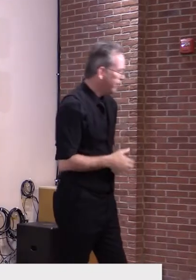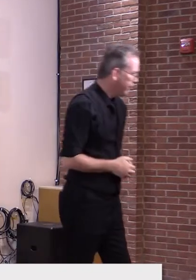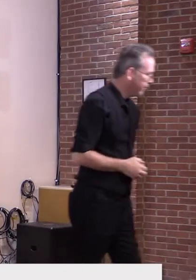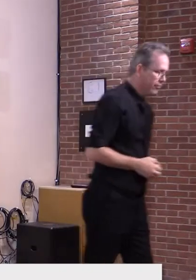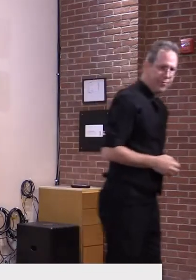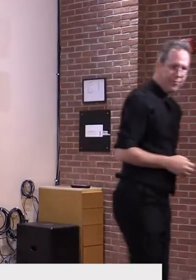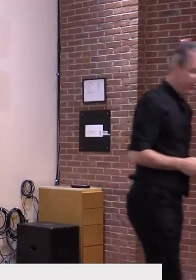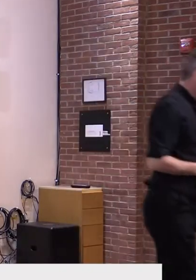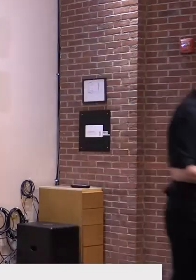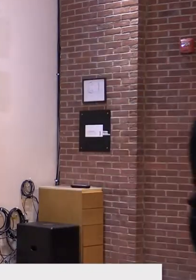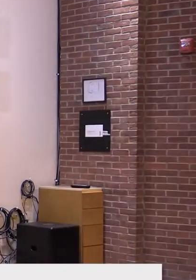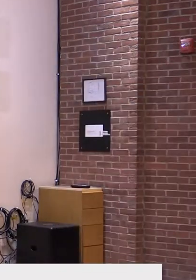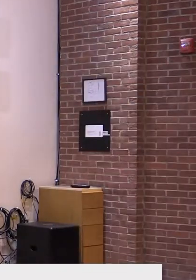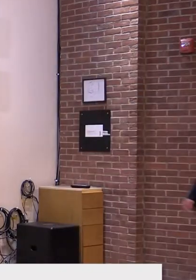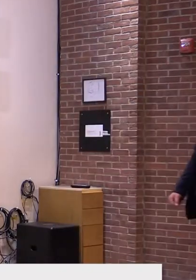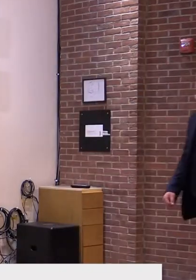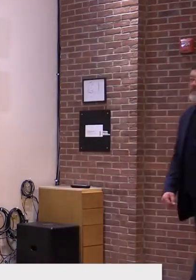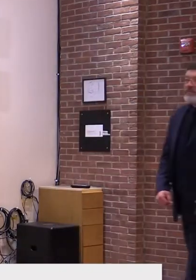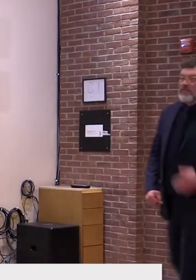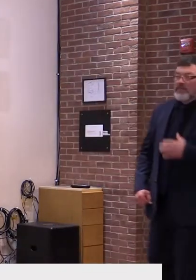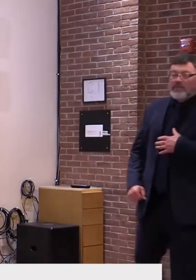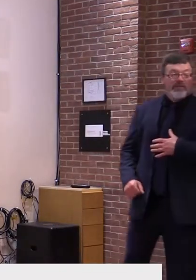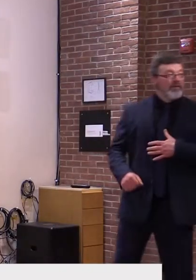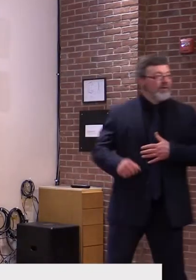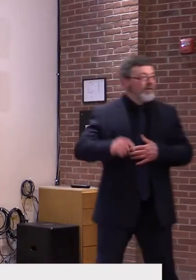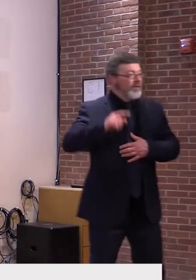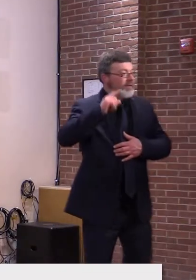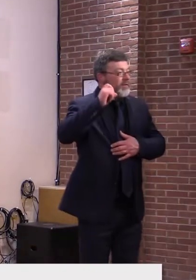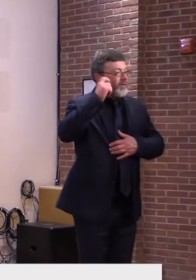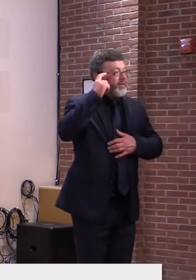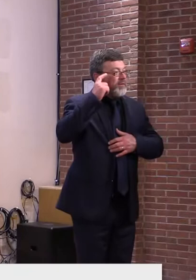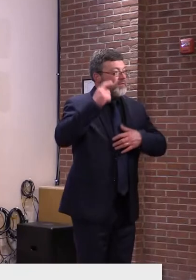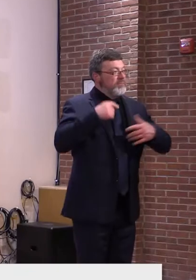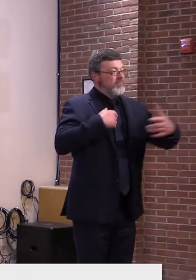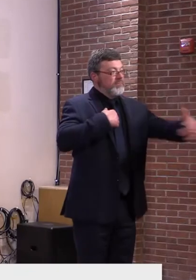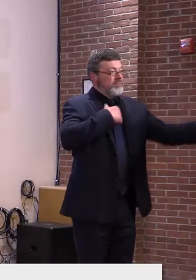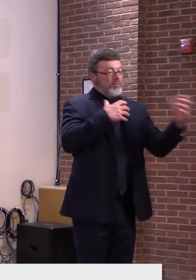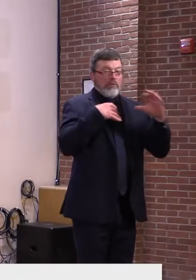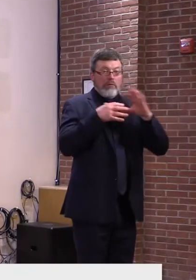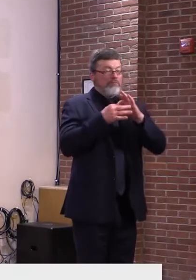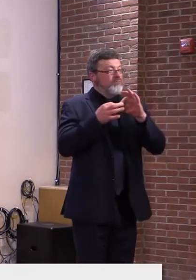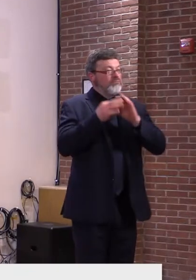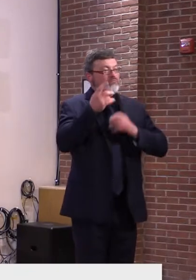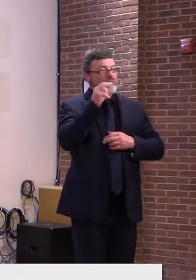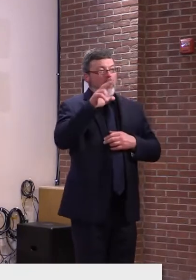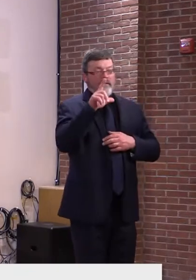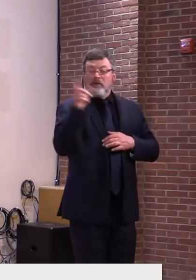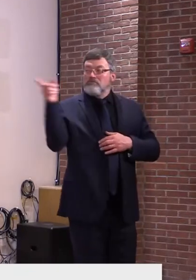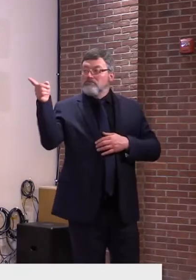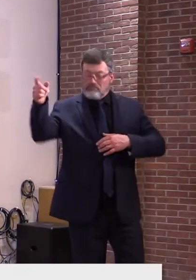Thank you, David. And now we'll have a health update by Dr. Levine.